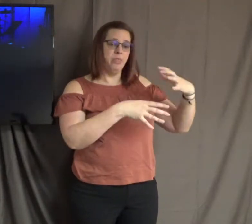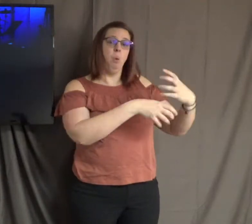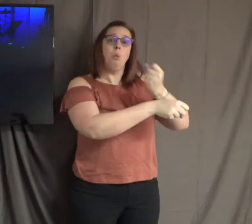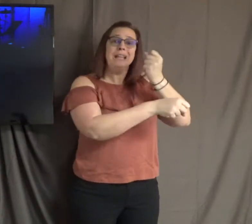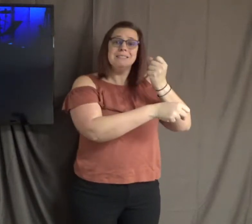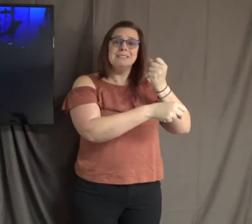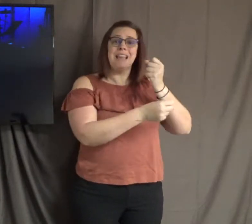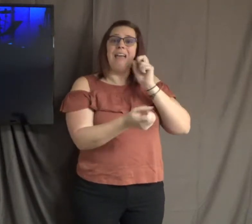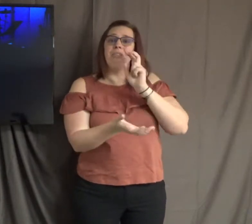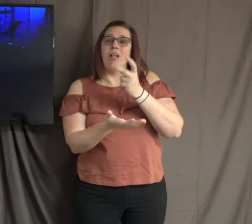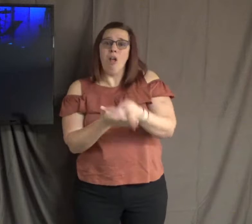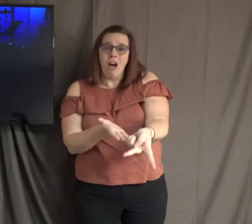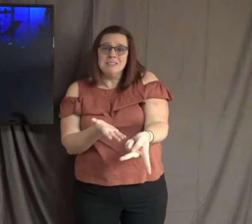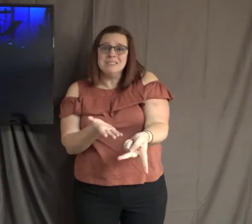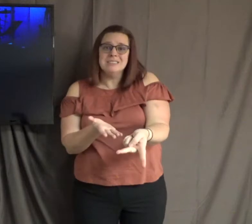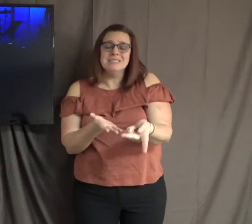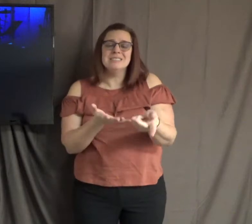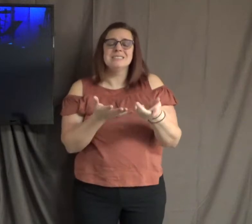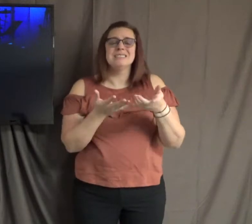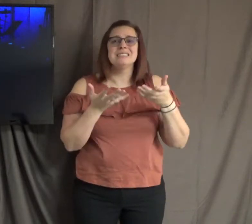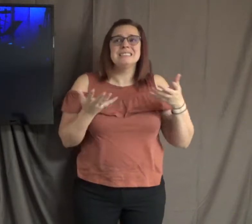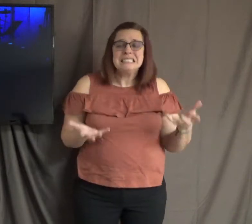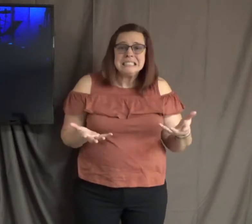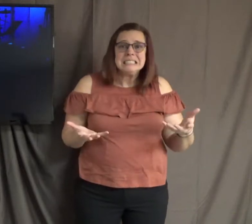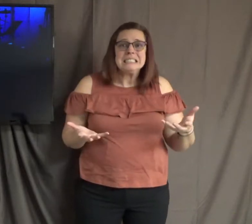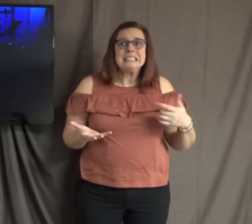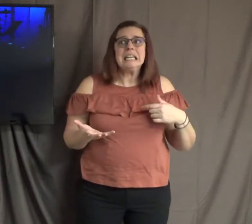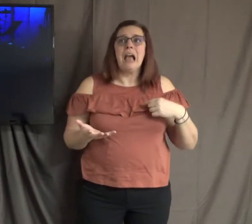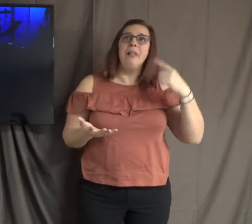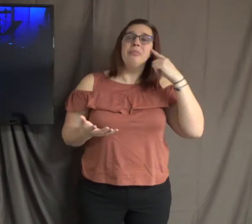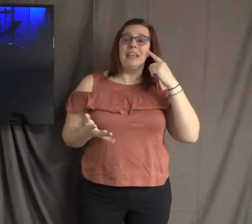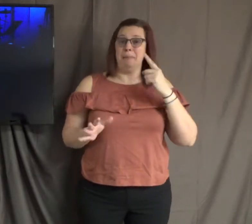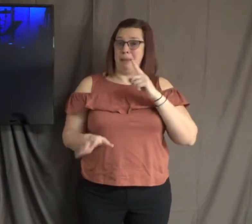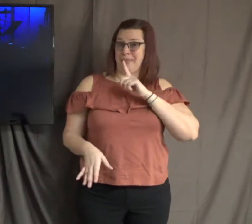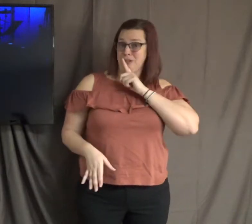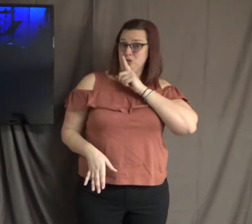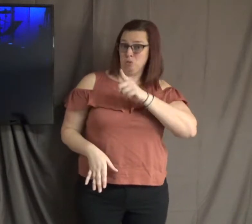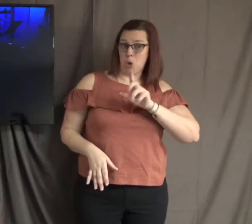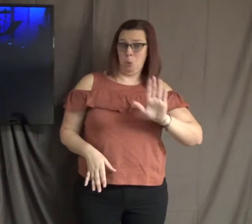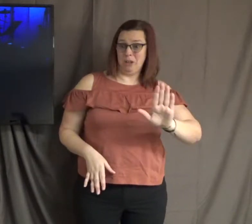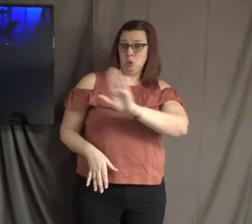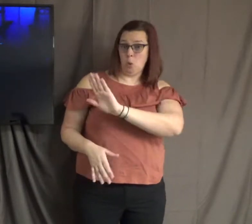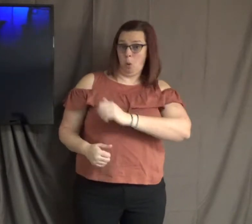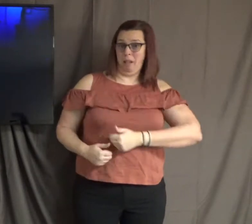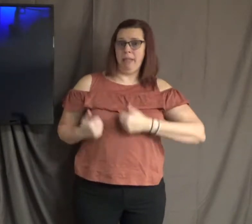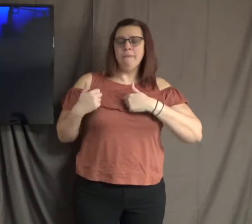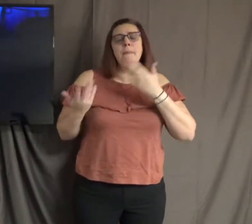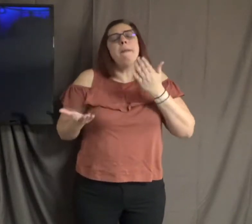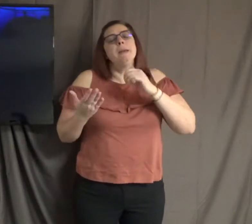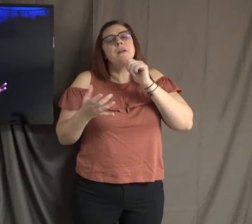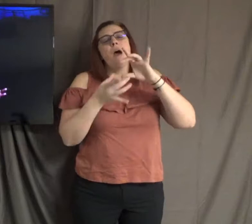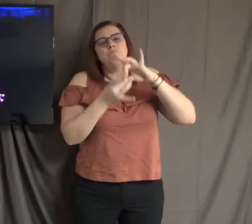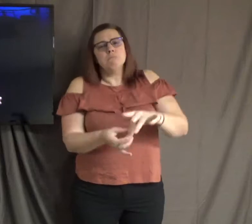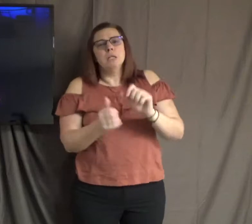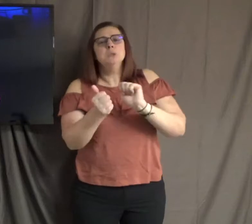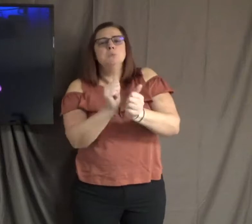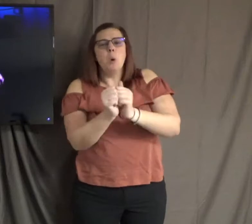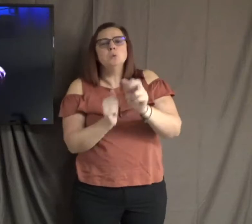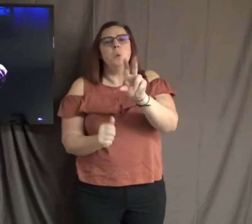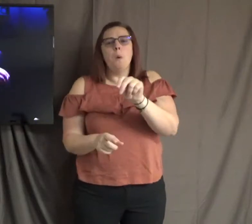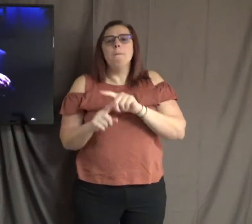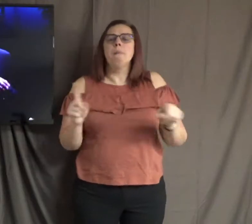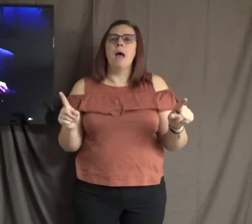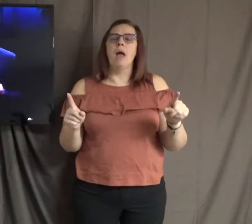and the losses. And perhaps that's been true at times in your life, maybe not to do with sports, but we've lost perhaps